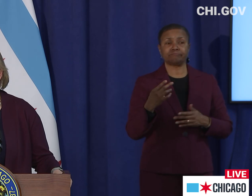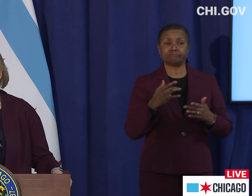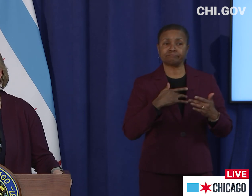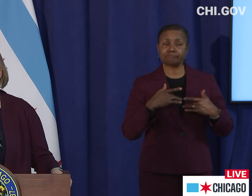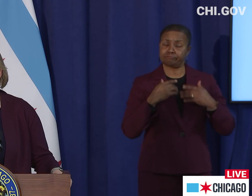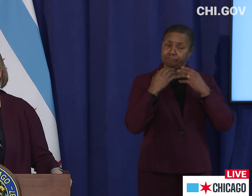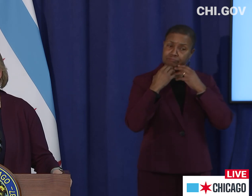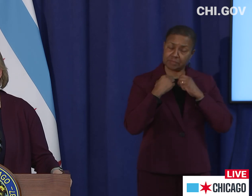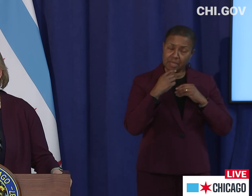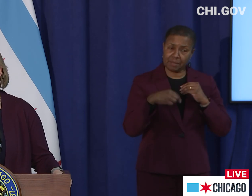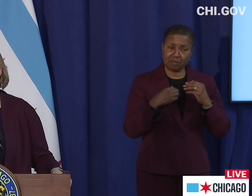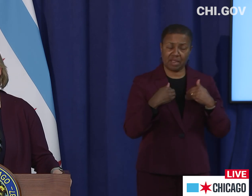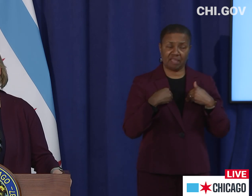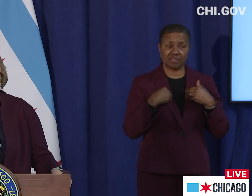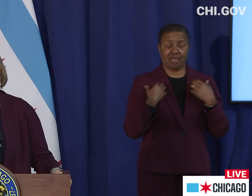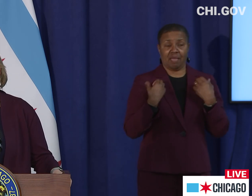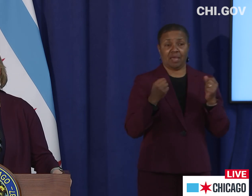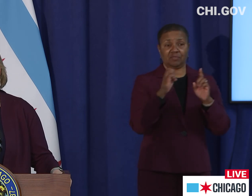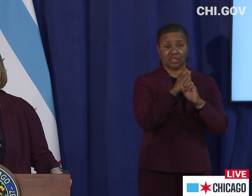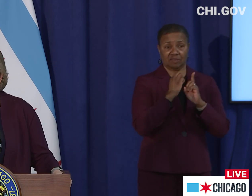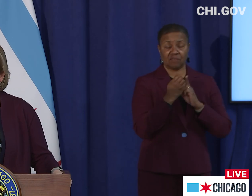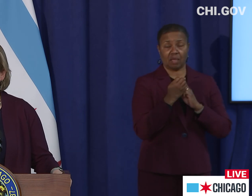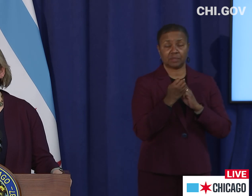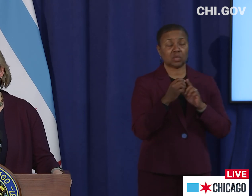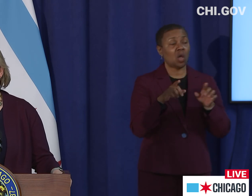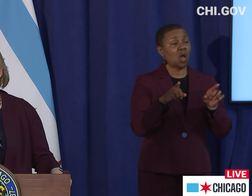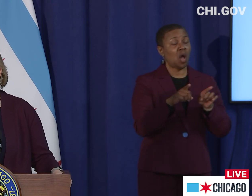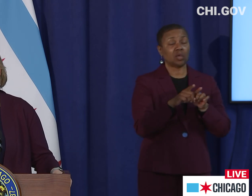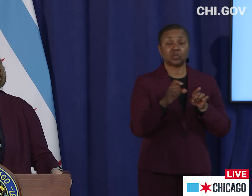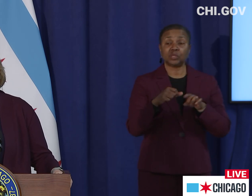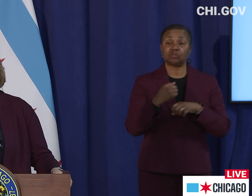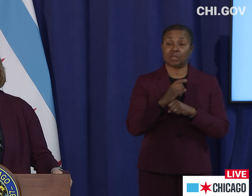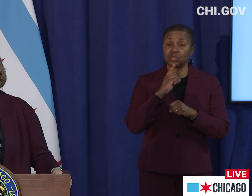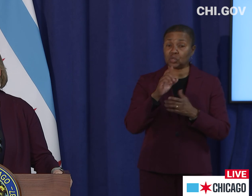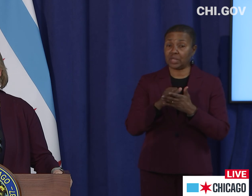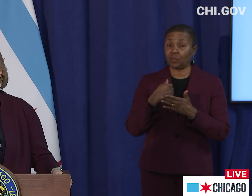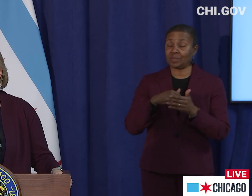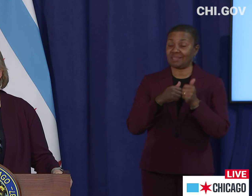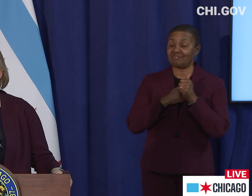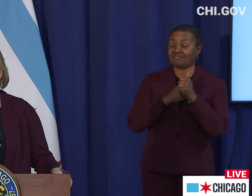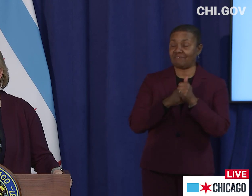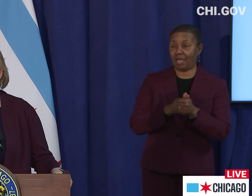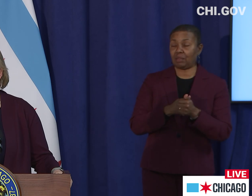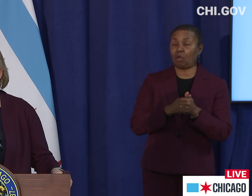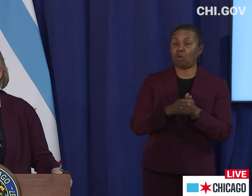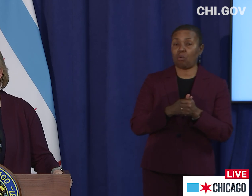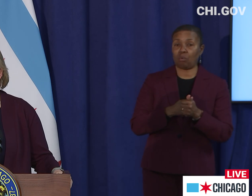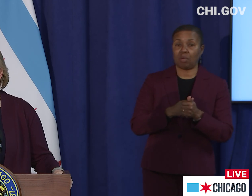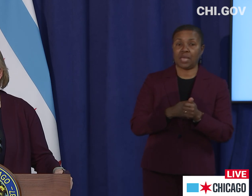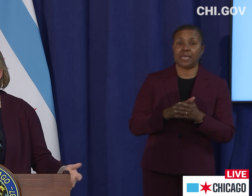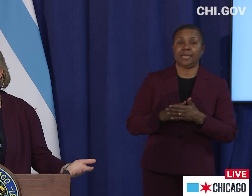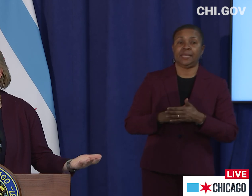lot about having healthy environments. We also have to make sure that we follow the